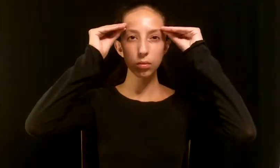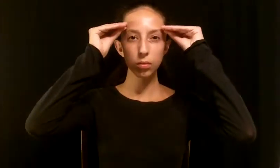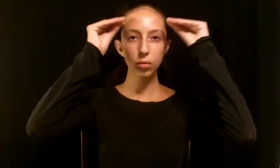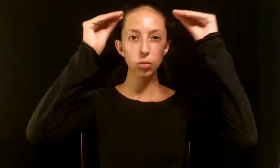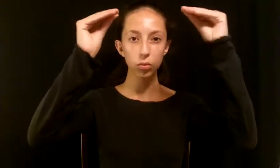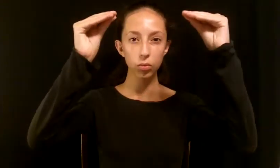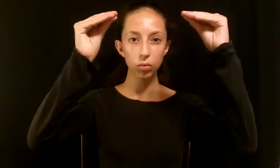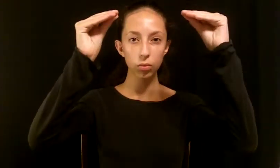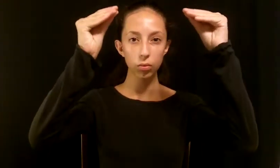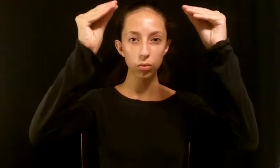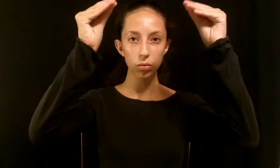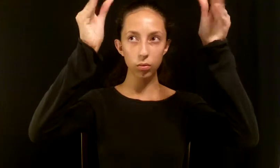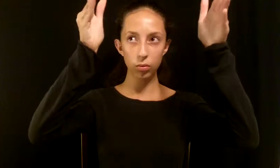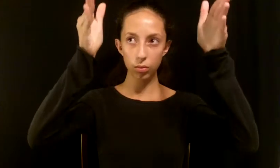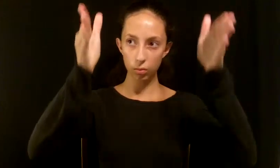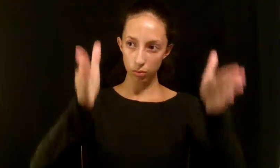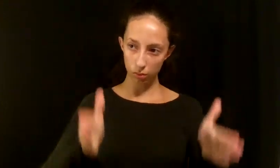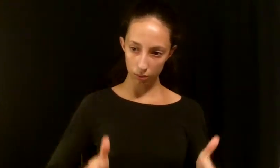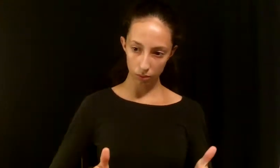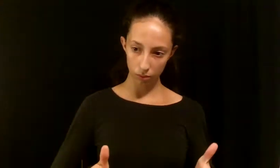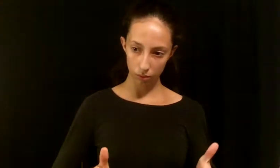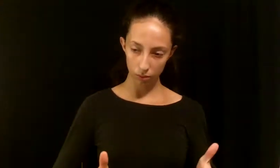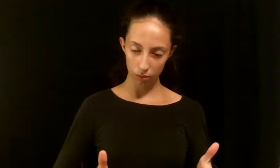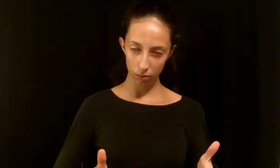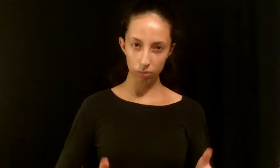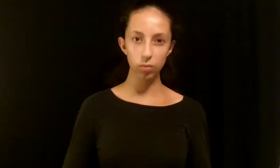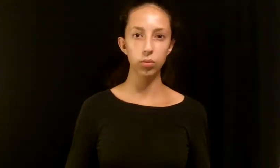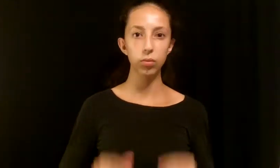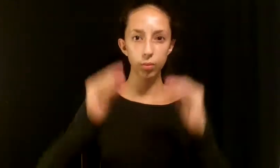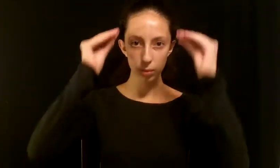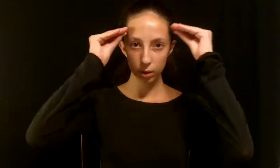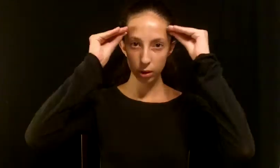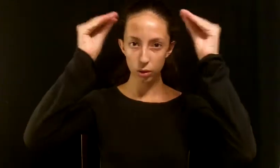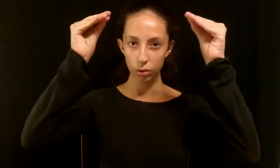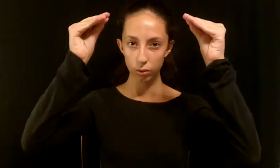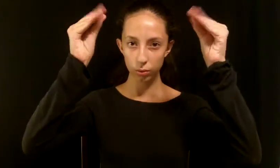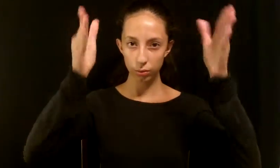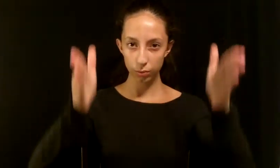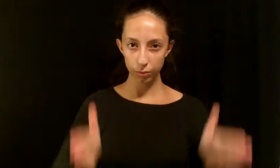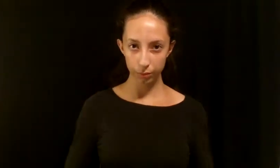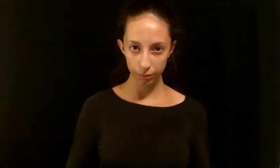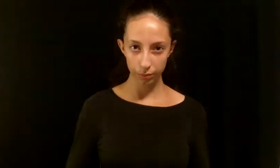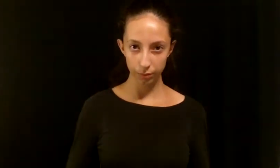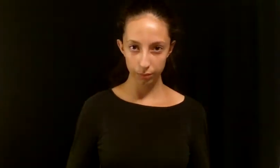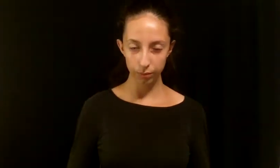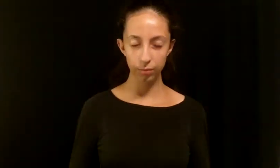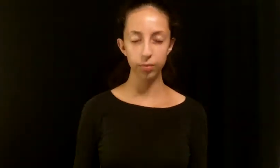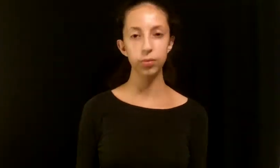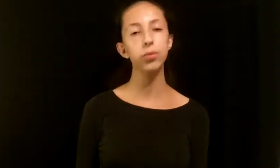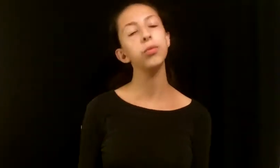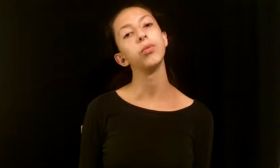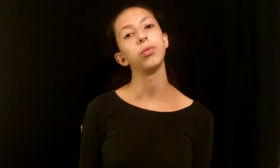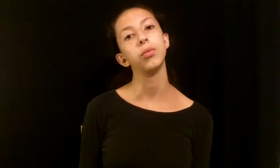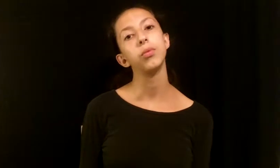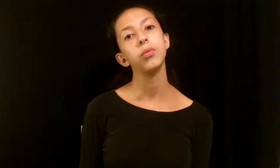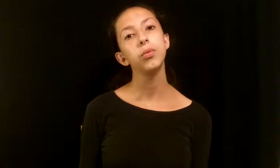out, and then you do your agent or your person. So the sign for teacher is teacher. Student is a